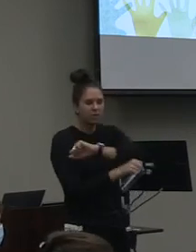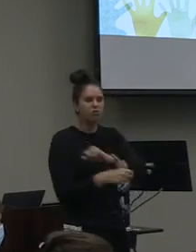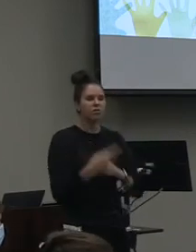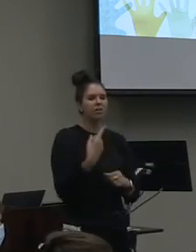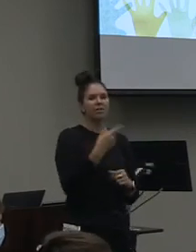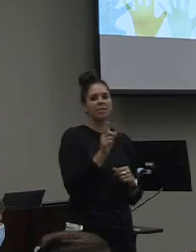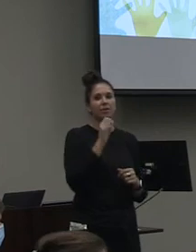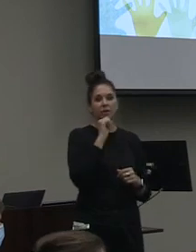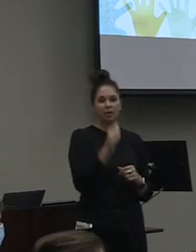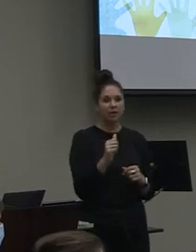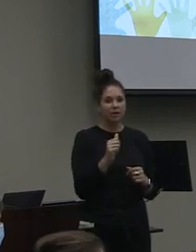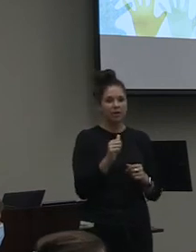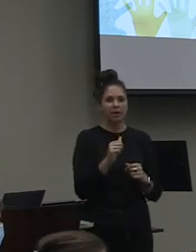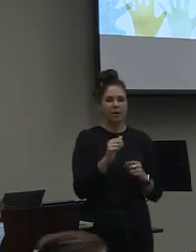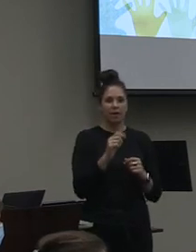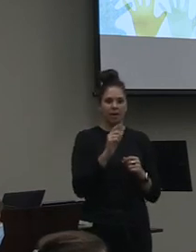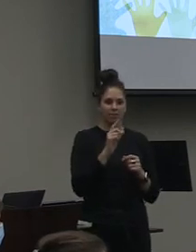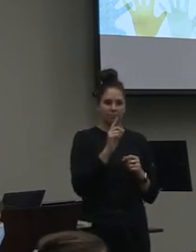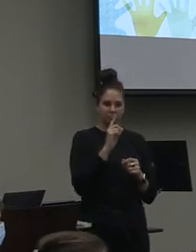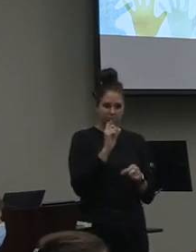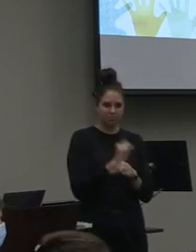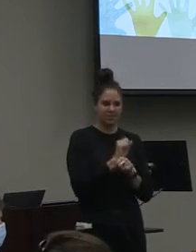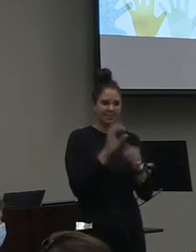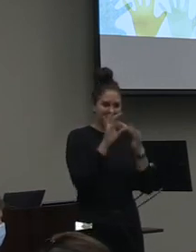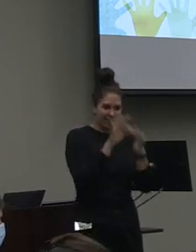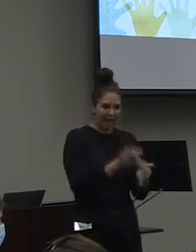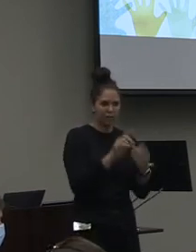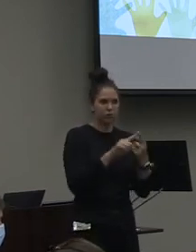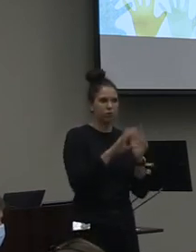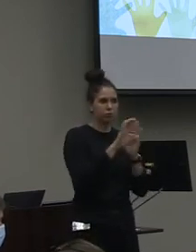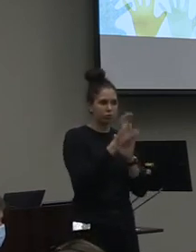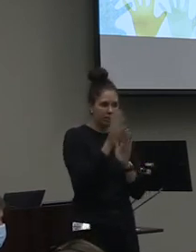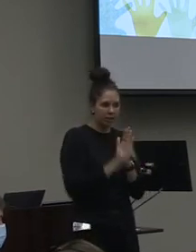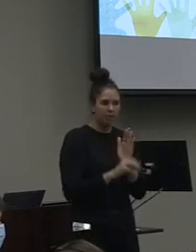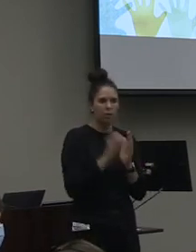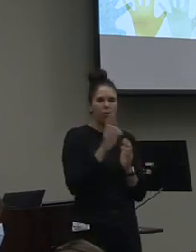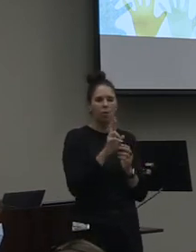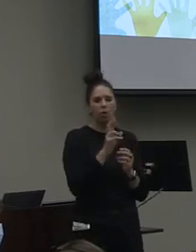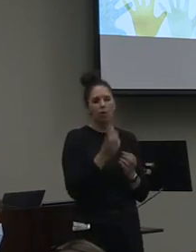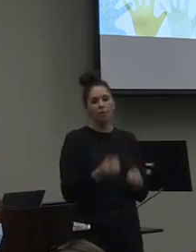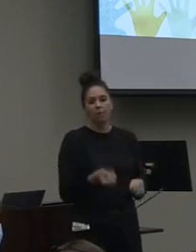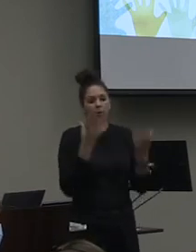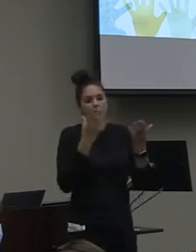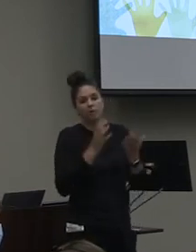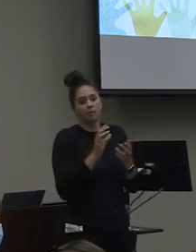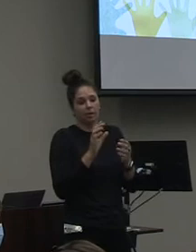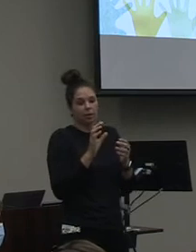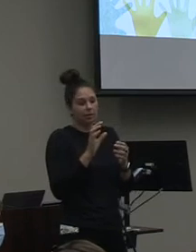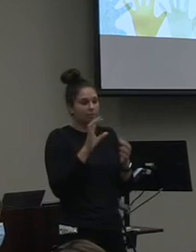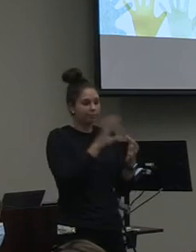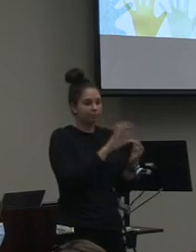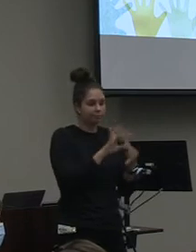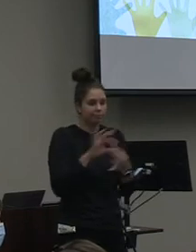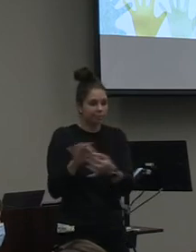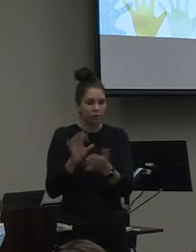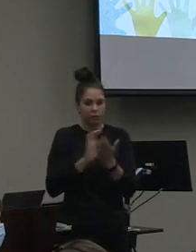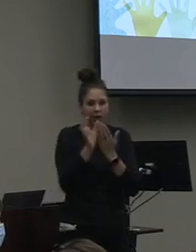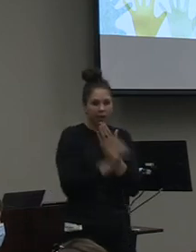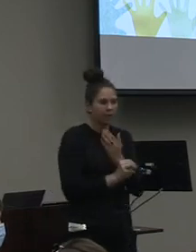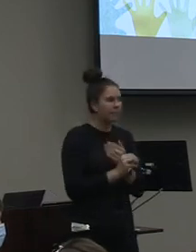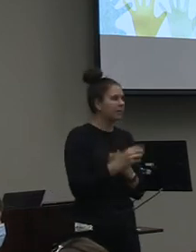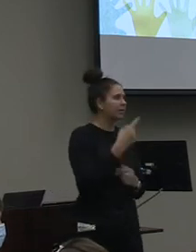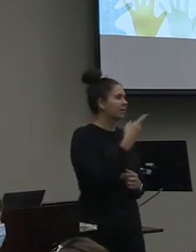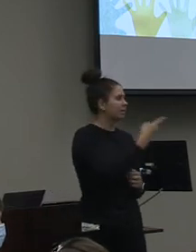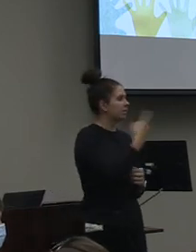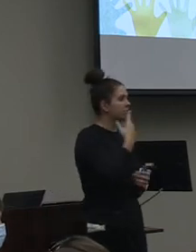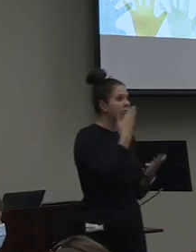not explicitly tied to a curriculum or even multiple curriculum. That's good. I mean, that's been the issue,